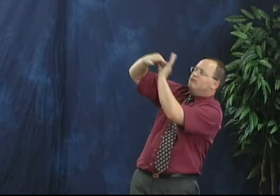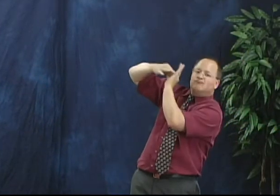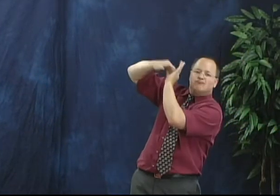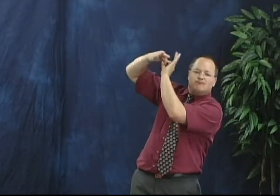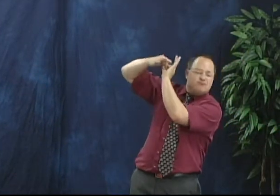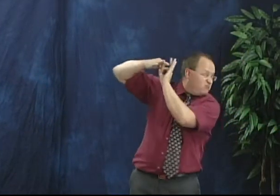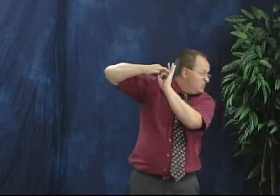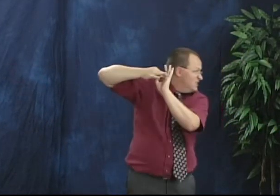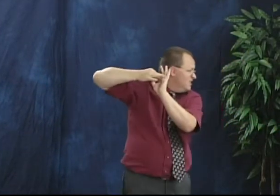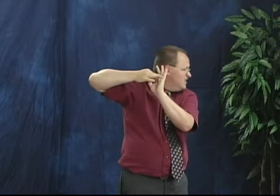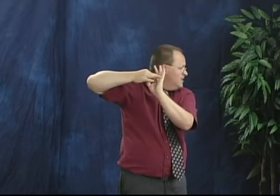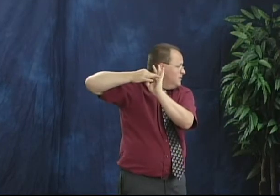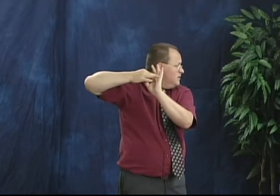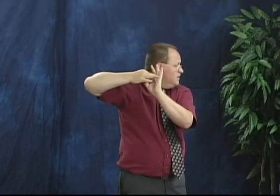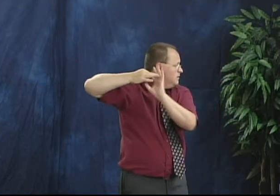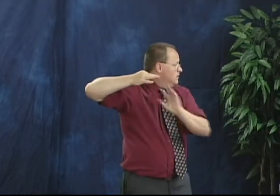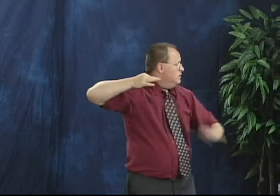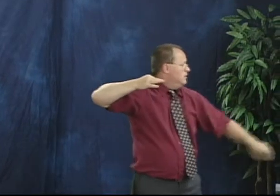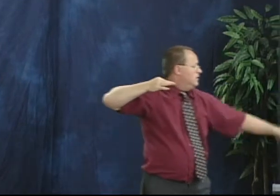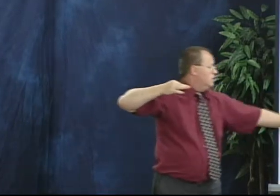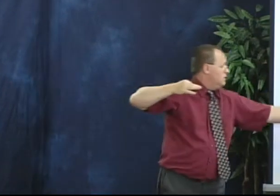This blessing is simply fellowship with God,